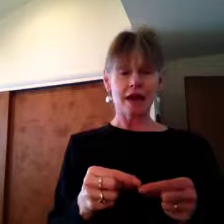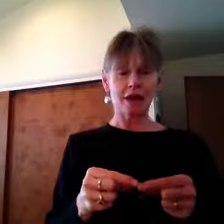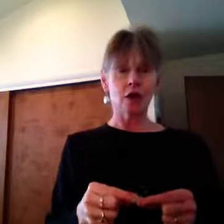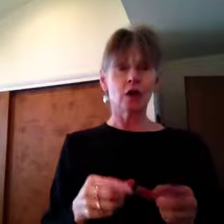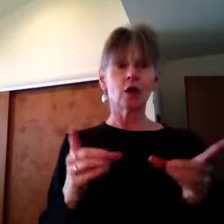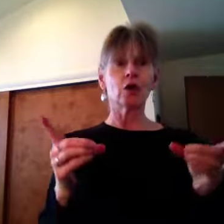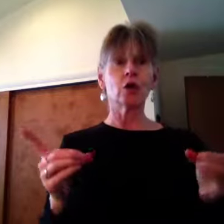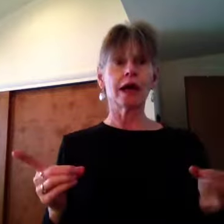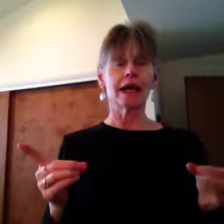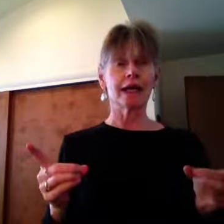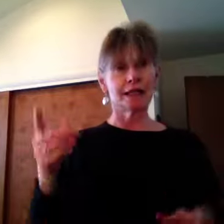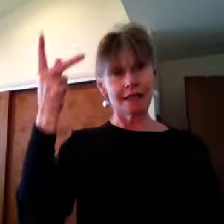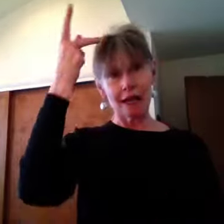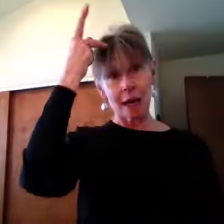then grandparent.